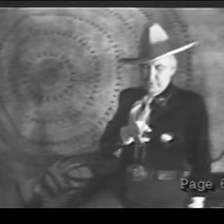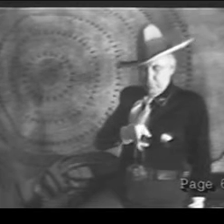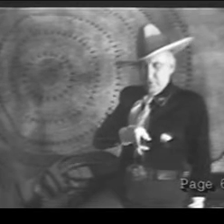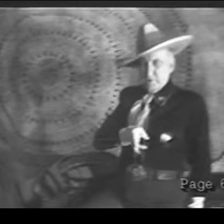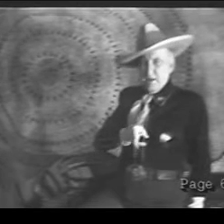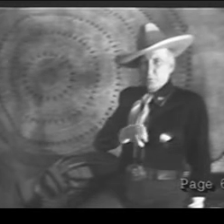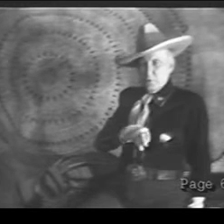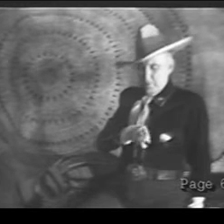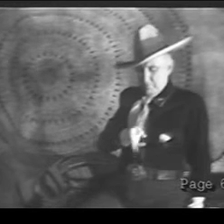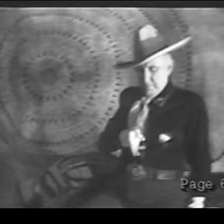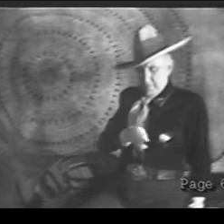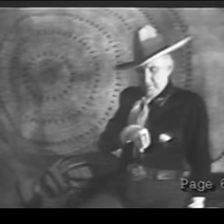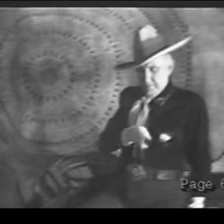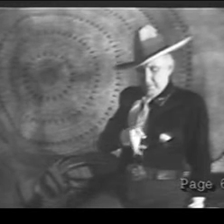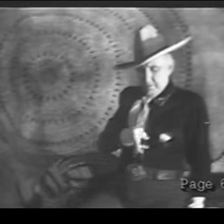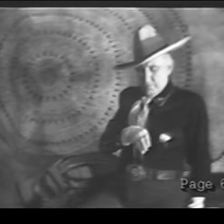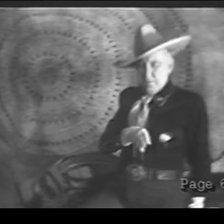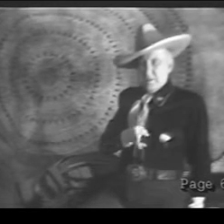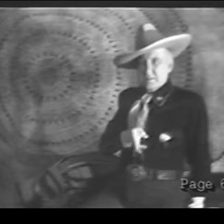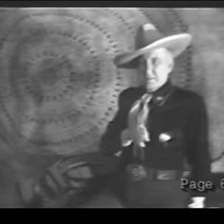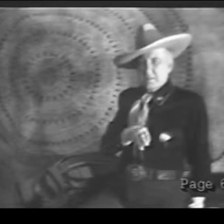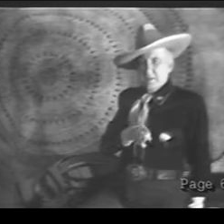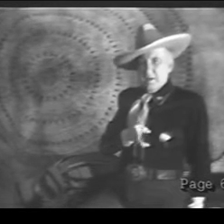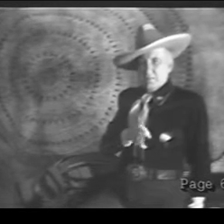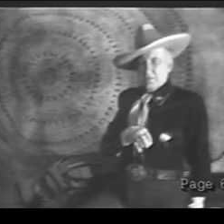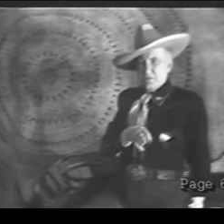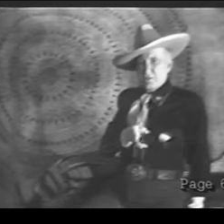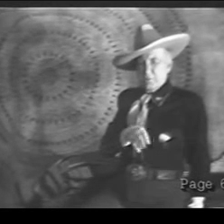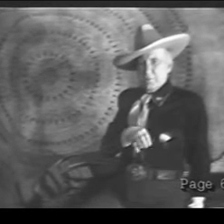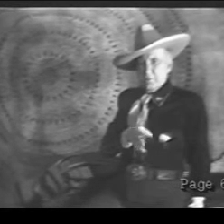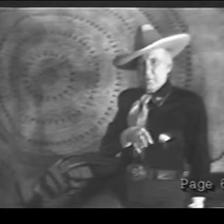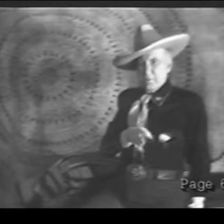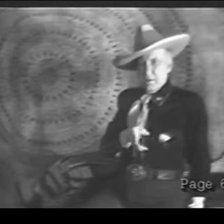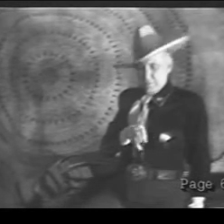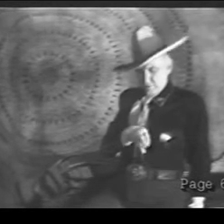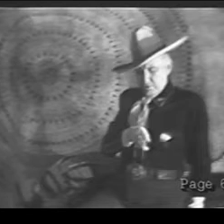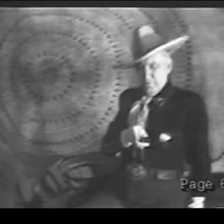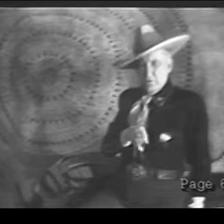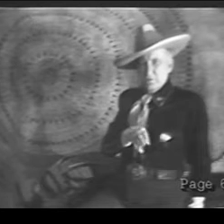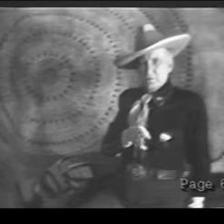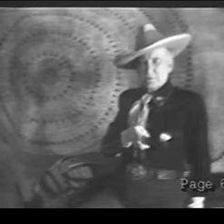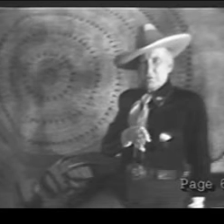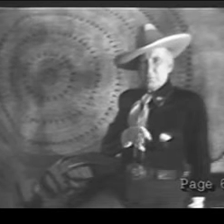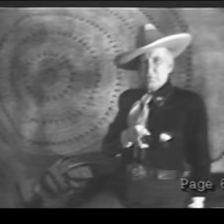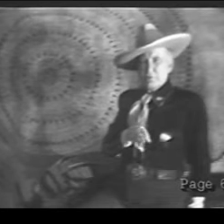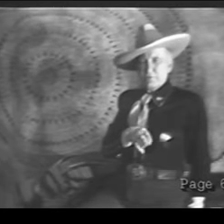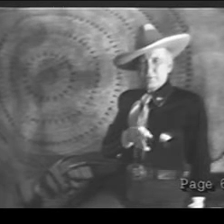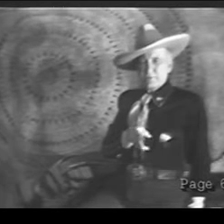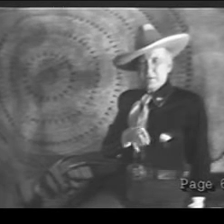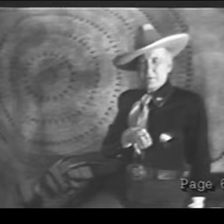of pointed downward, he rotates it and disturbed. I'm sort of all disturbed, nervous. I